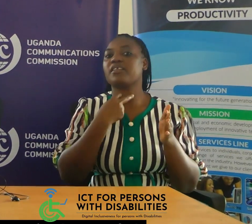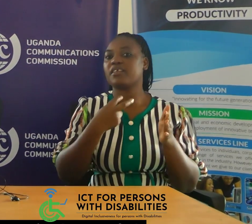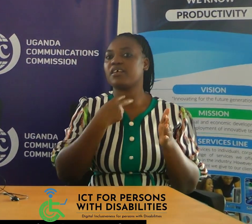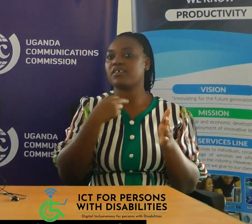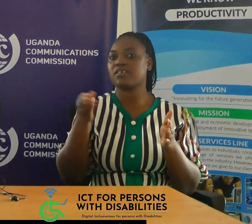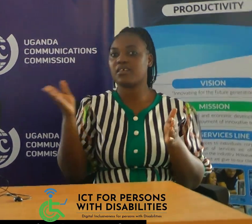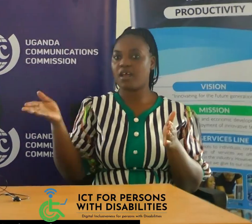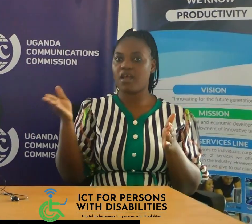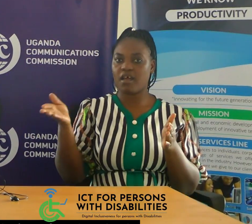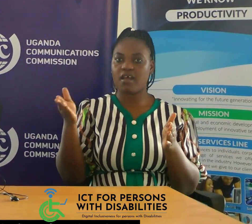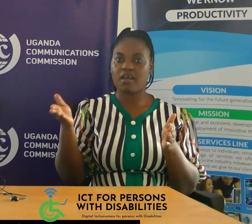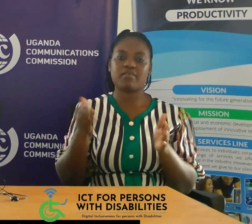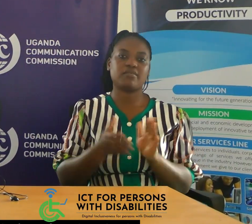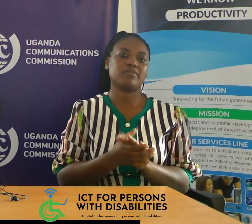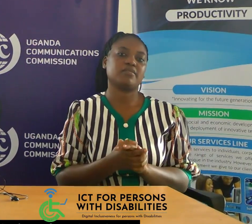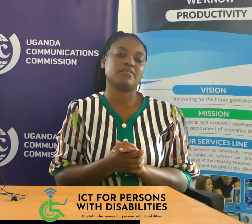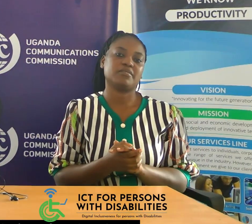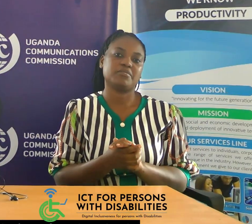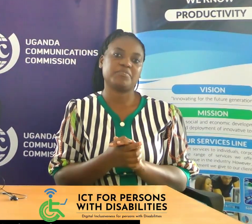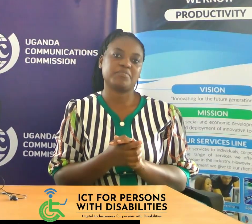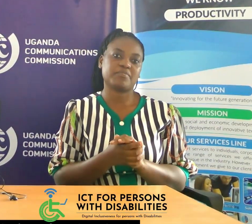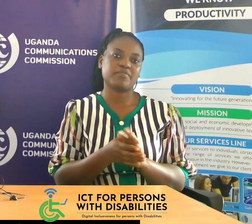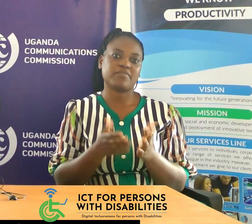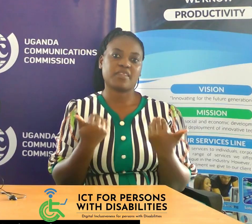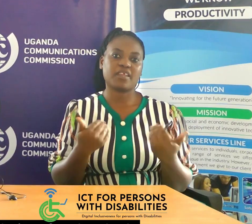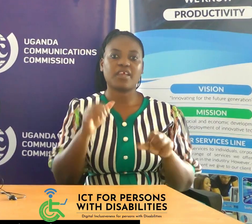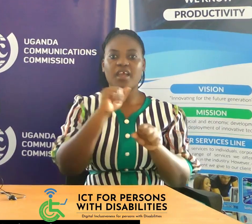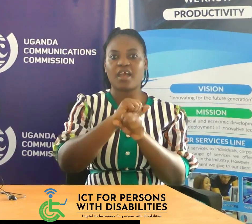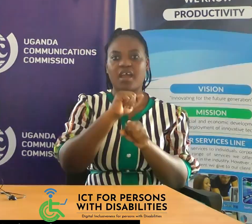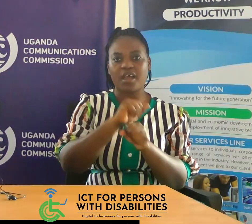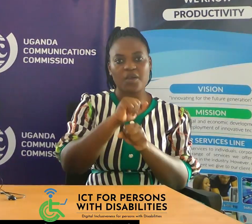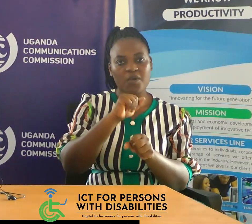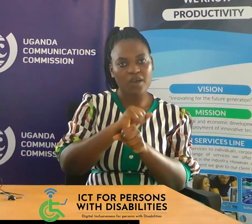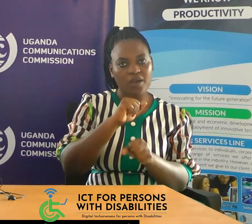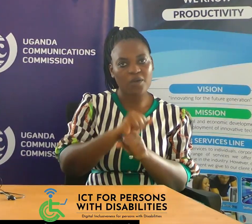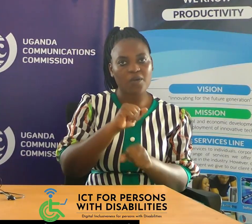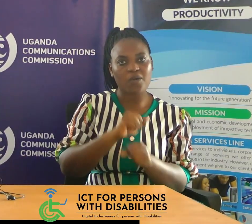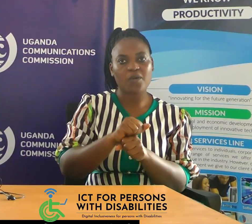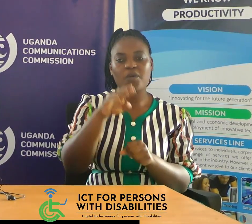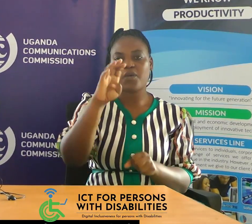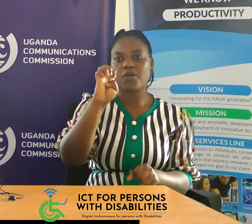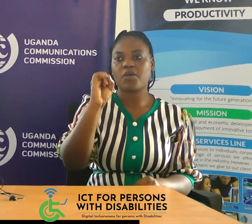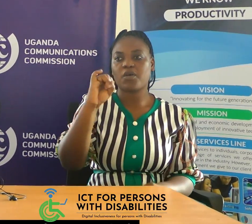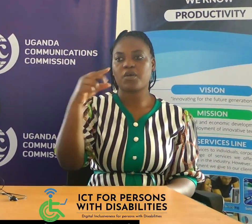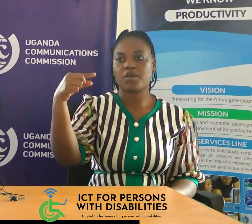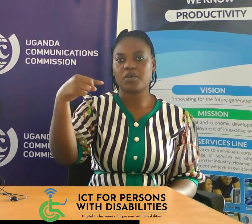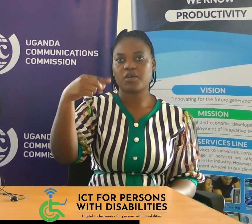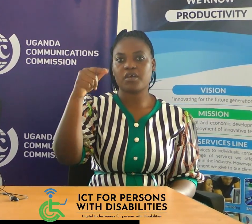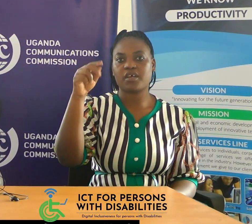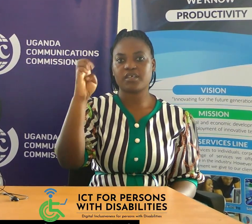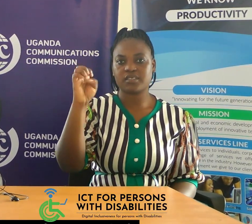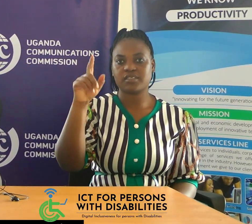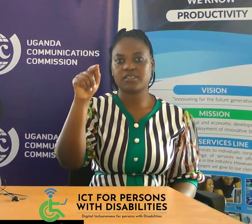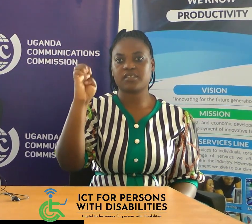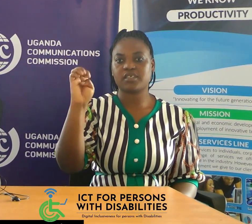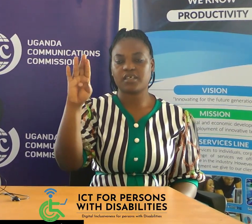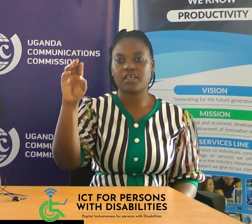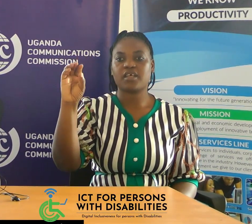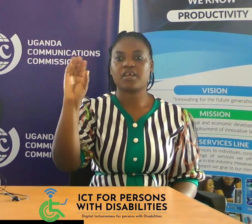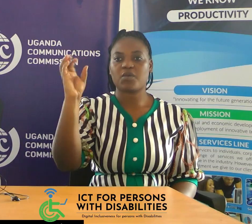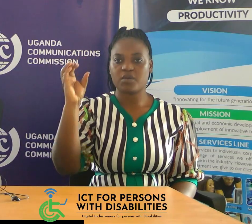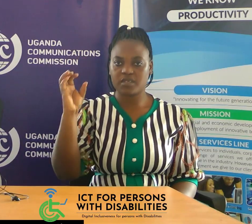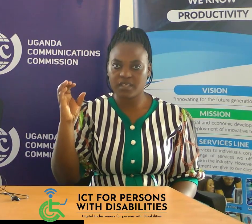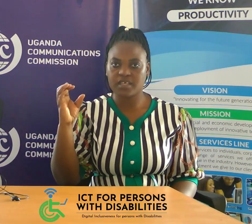are in charge of building these websites for the DUs to be able to manage, of course, their